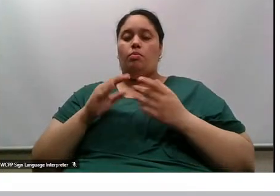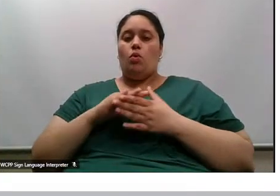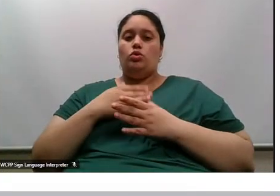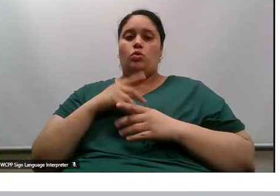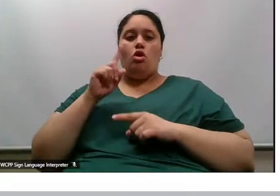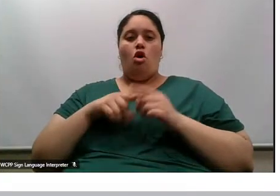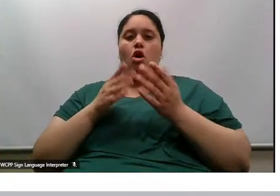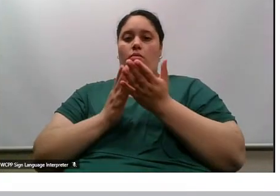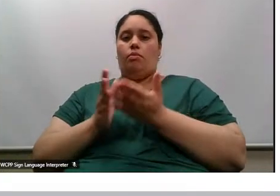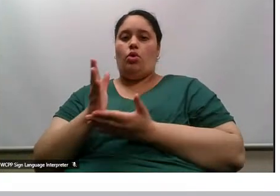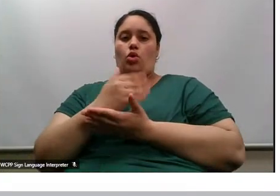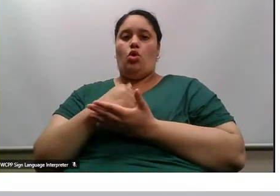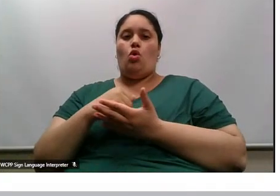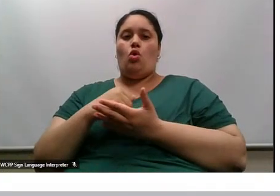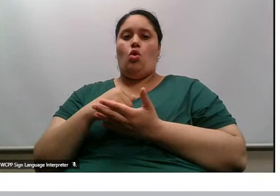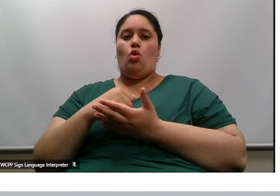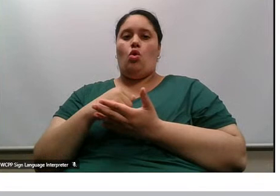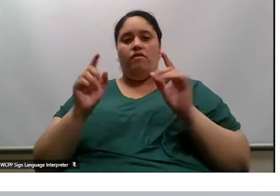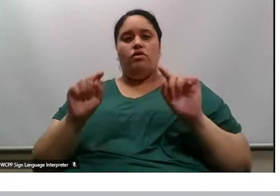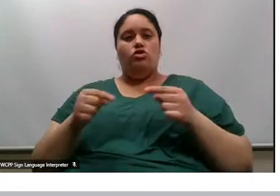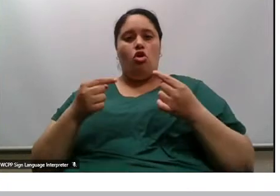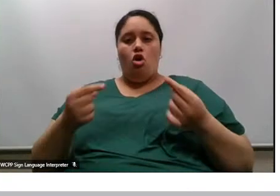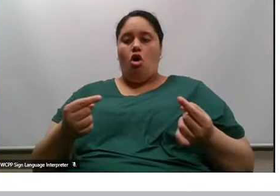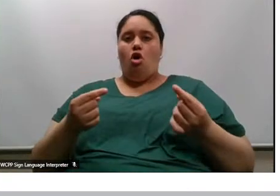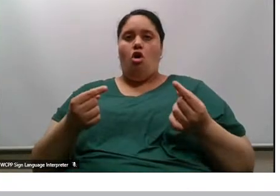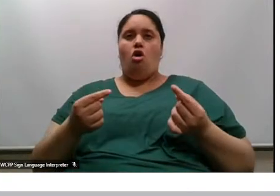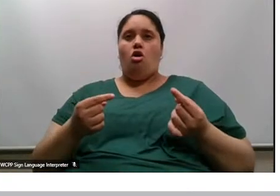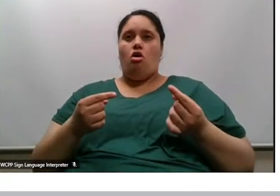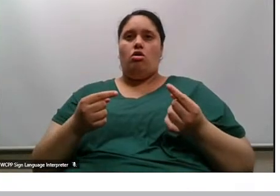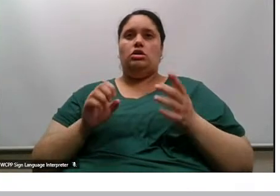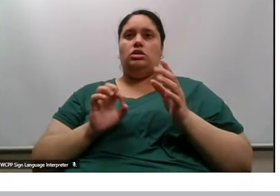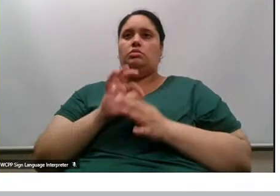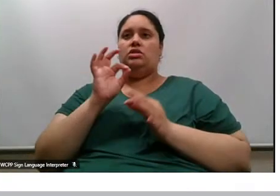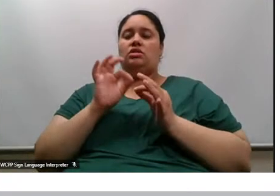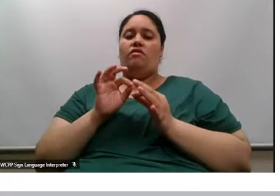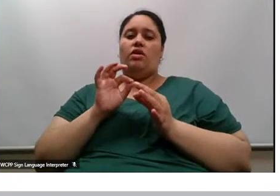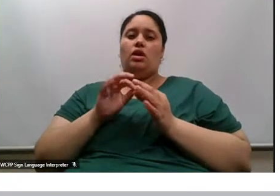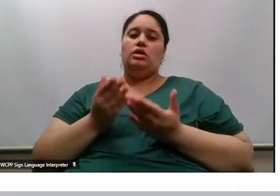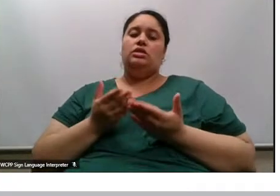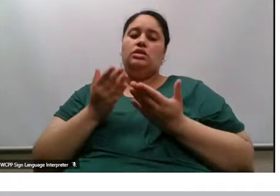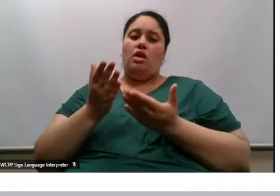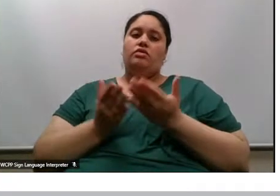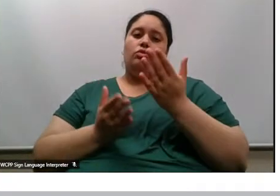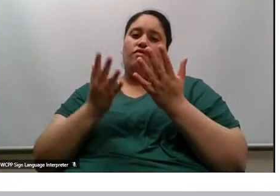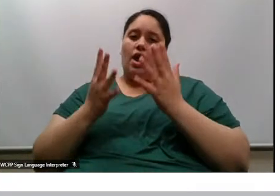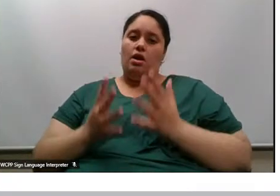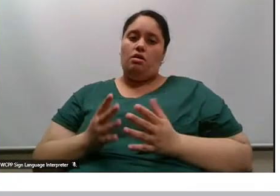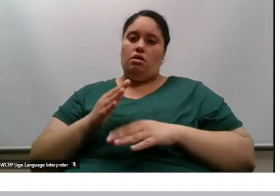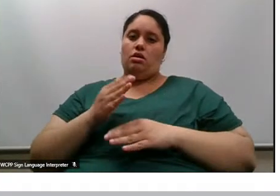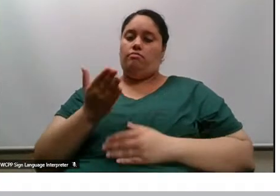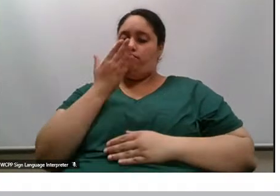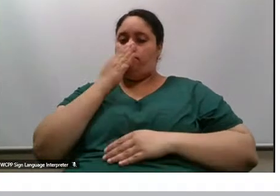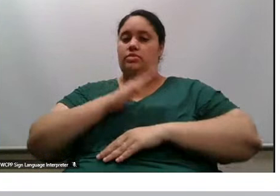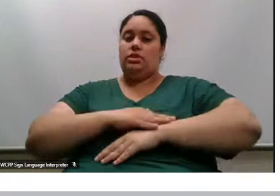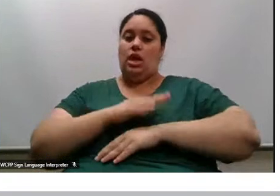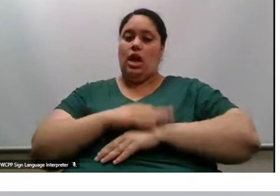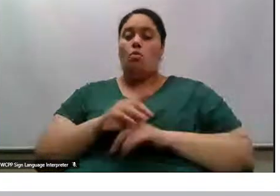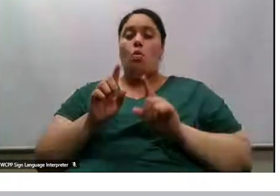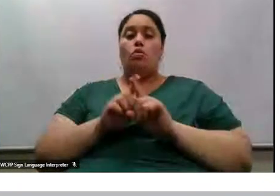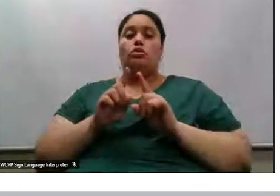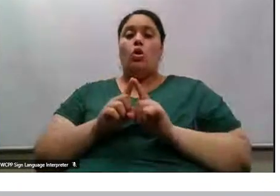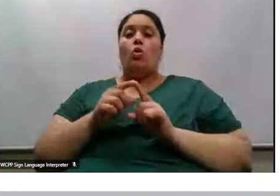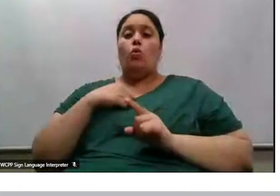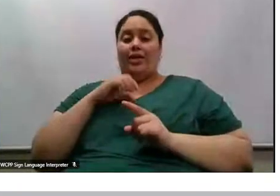to procure the services of a service provider timeously. And initially we